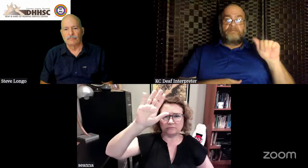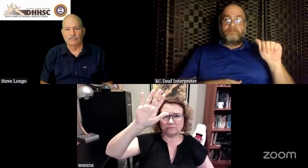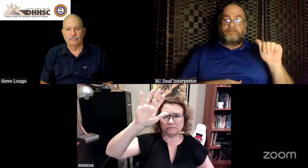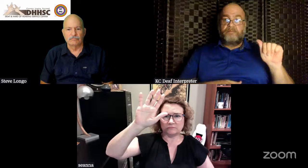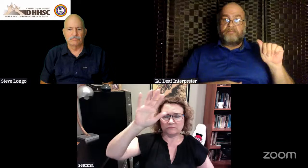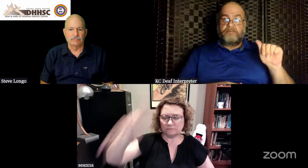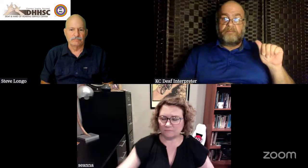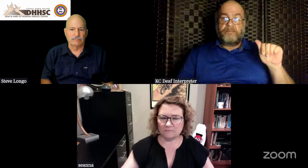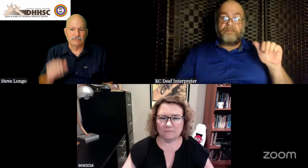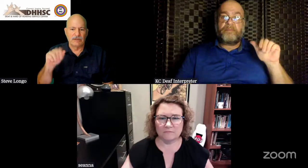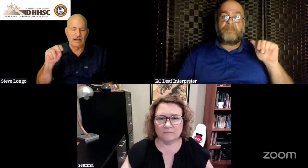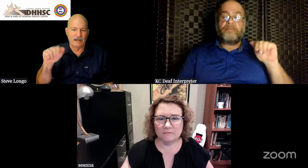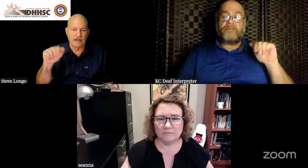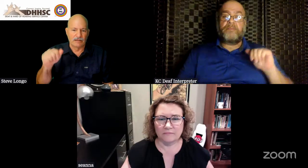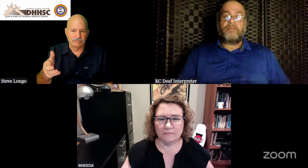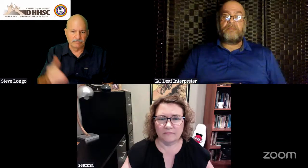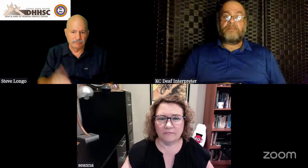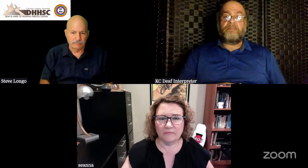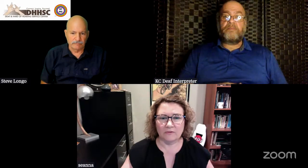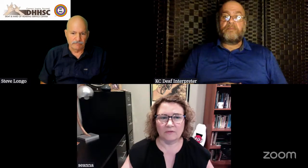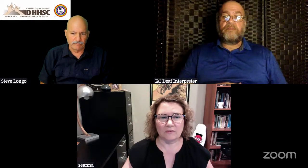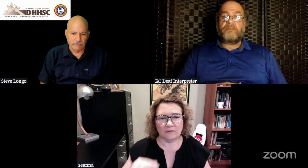More discussion, Anna?